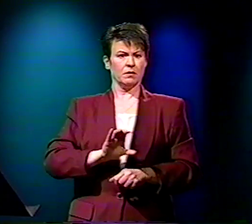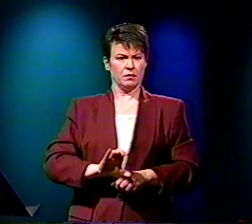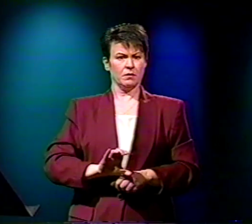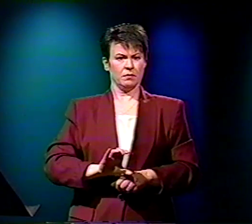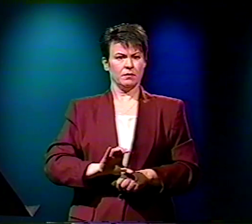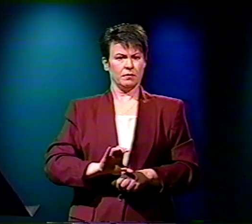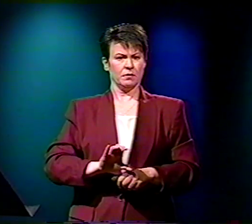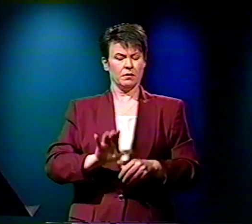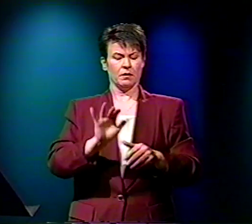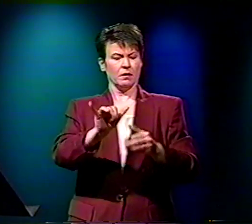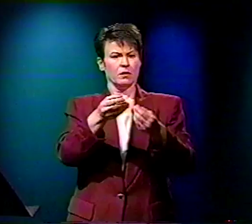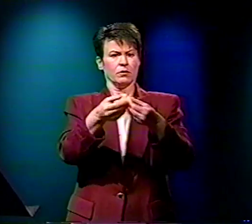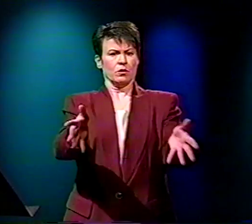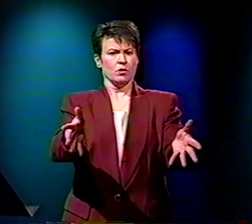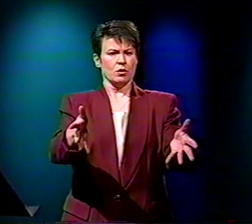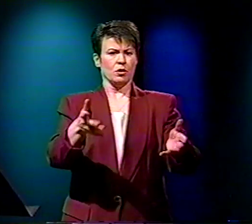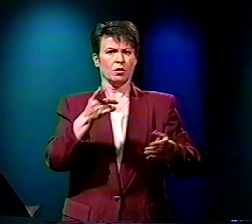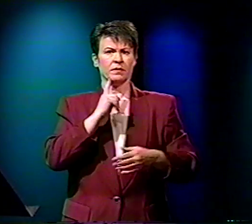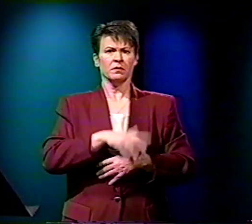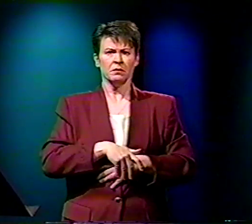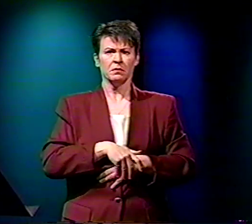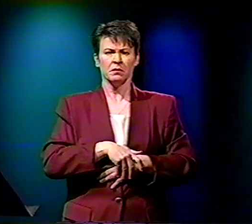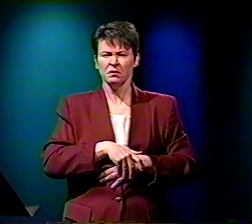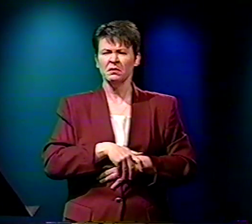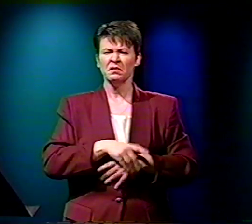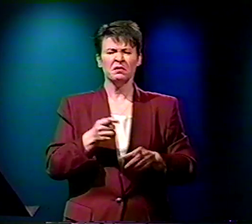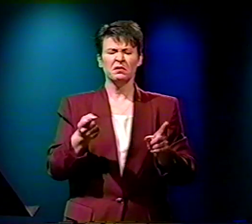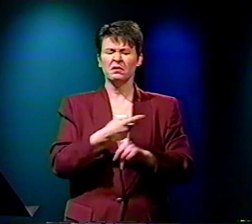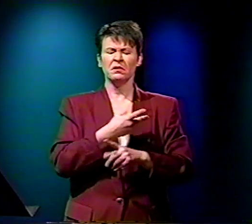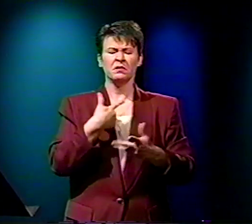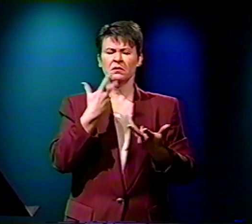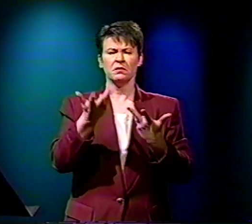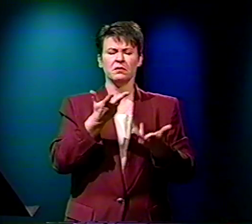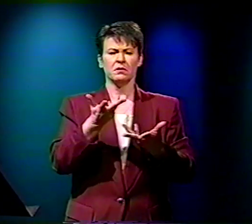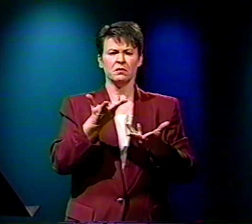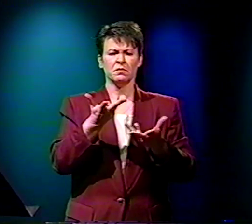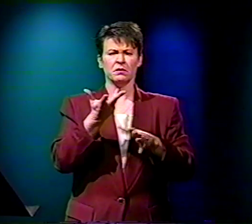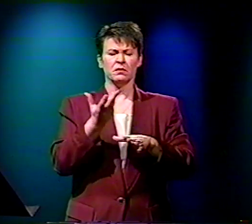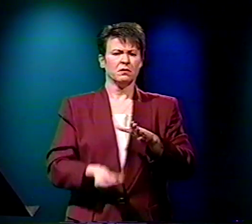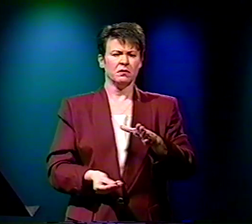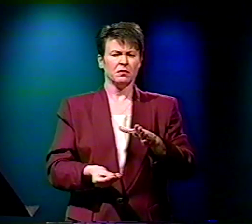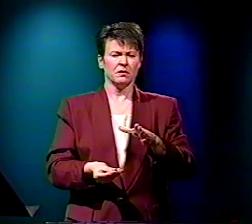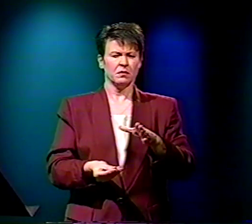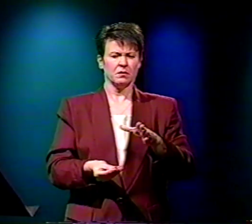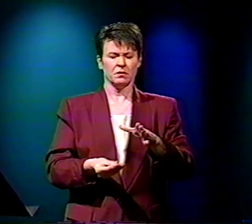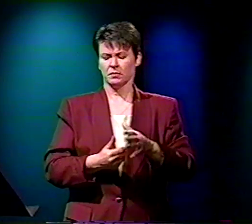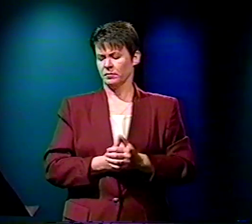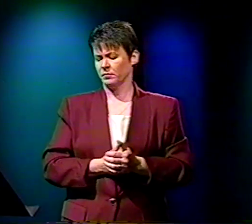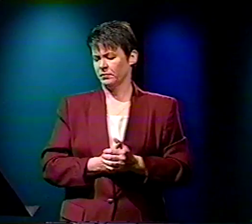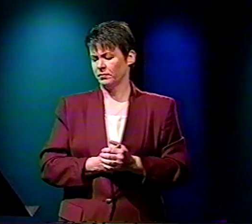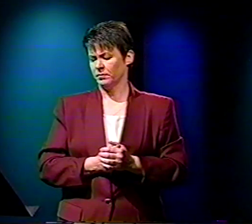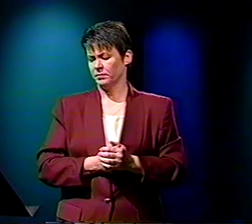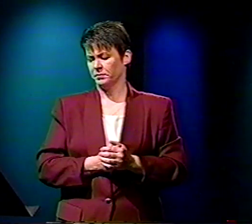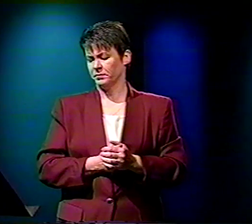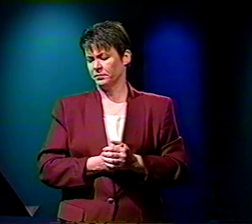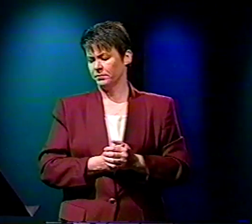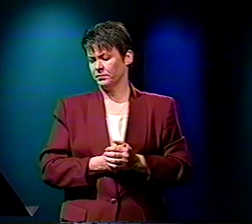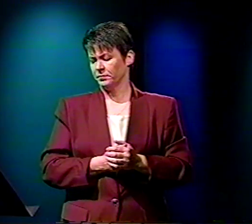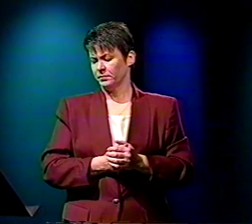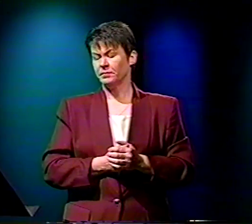have equal access to even the structure of the message. If that's not given, deaf people cannot feel the flow of the message and understand the